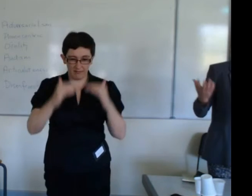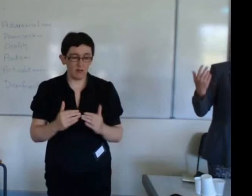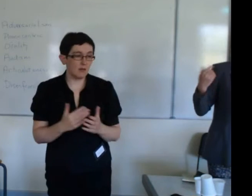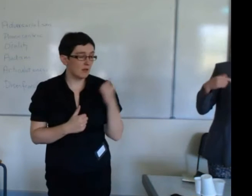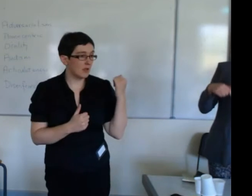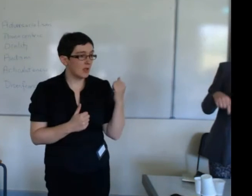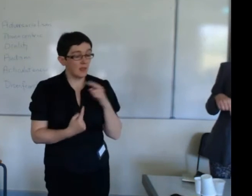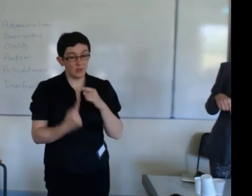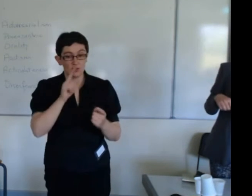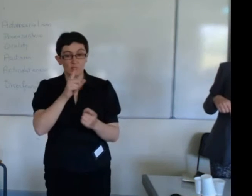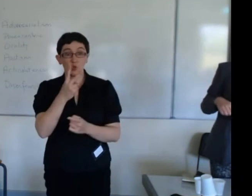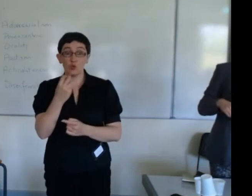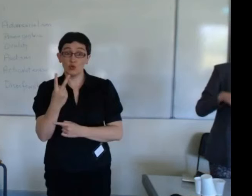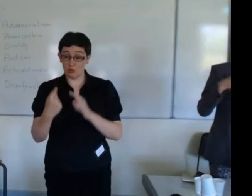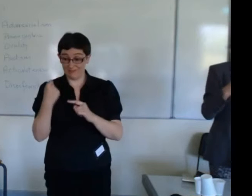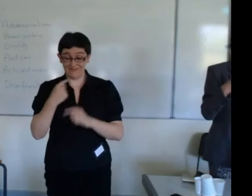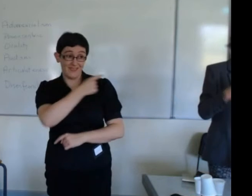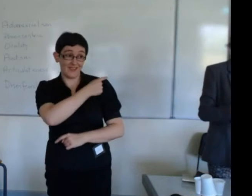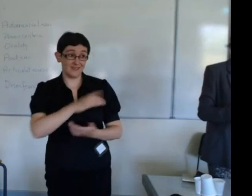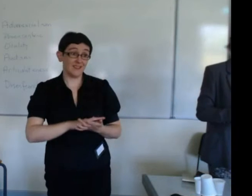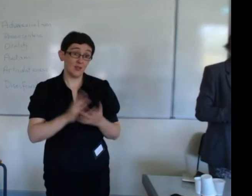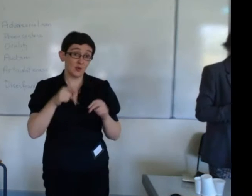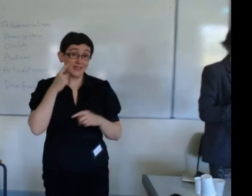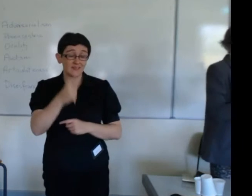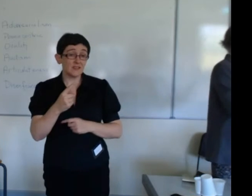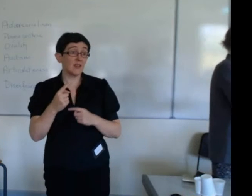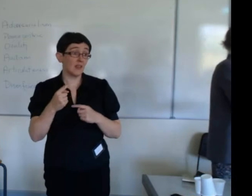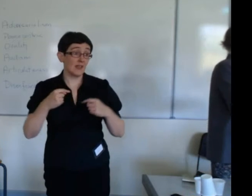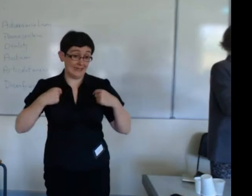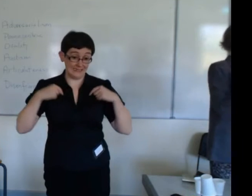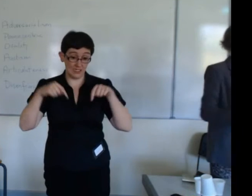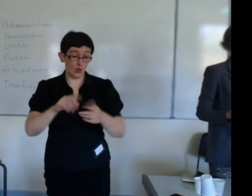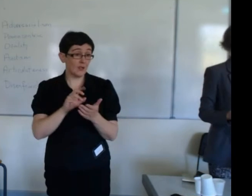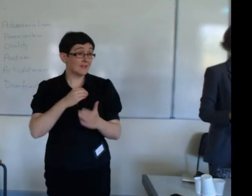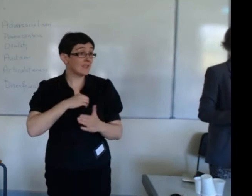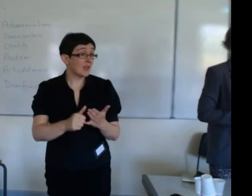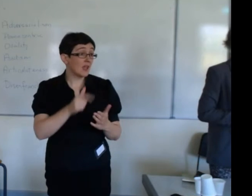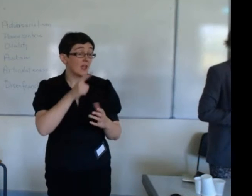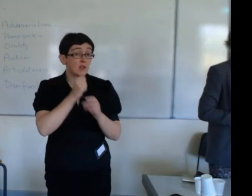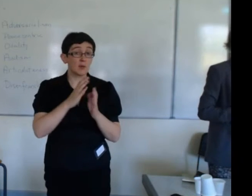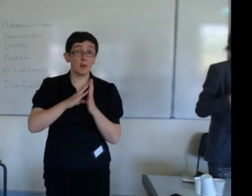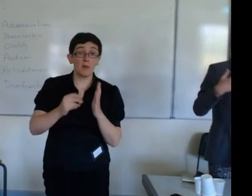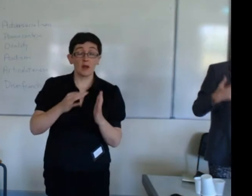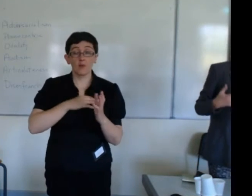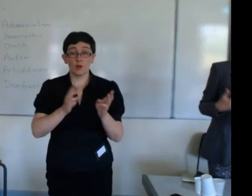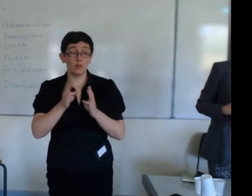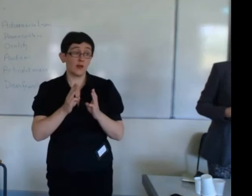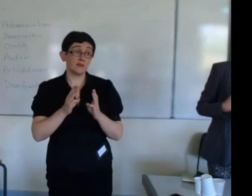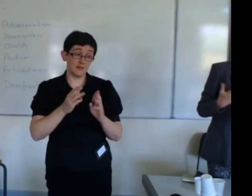in 2002. So you can see, you know, that we're here today to talk about a model of good practice. It has taken us such a